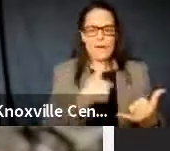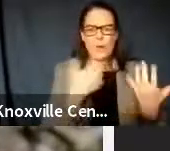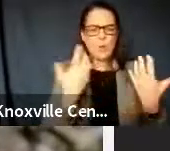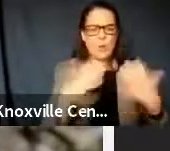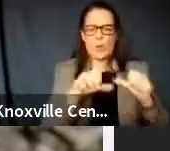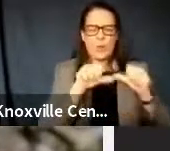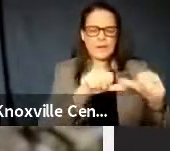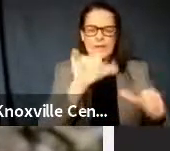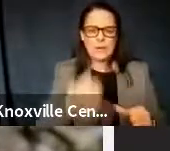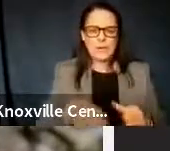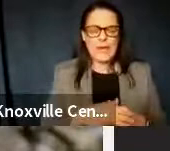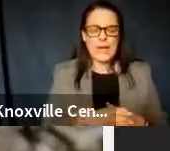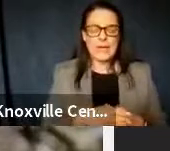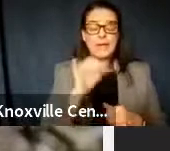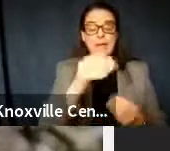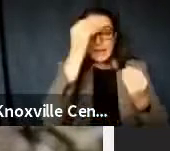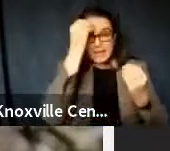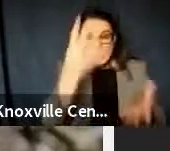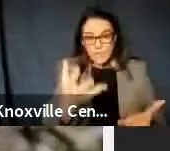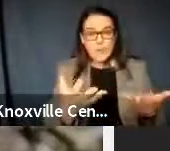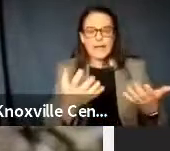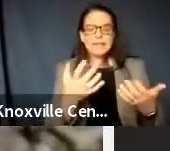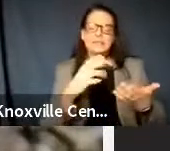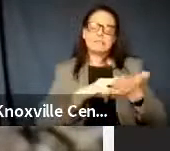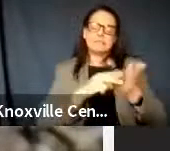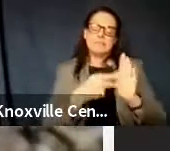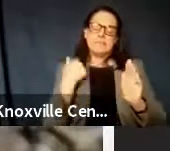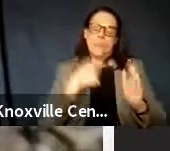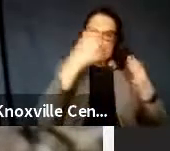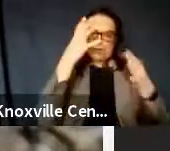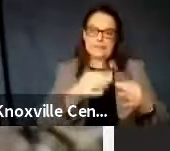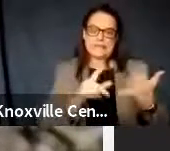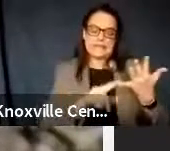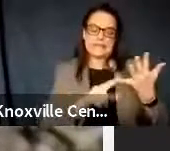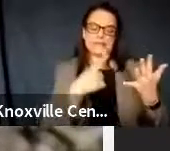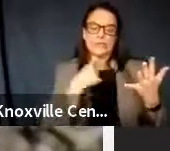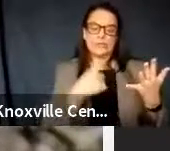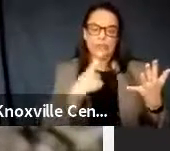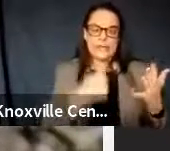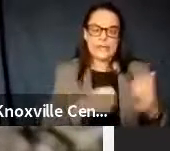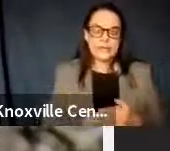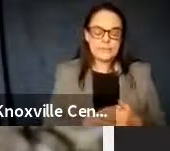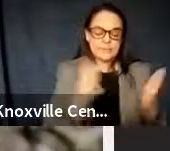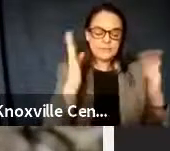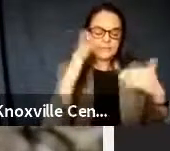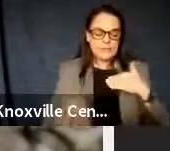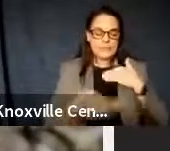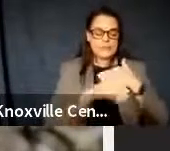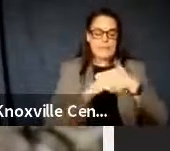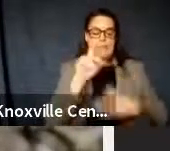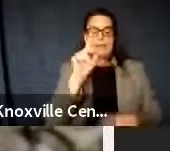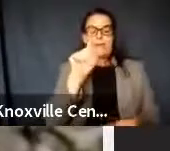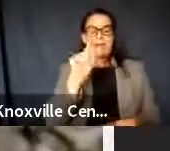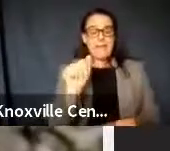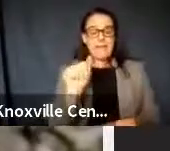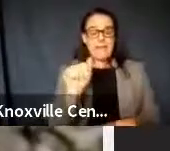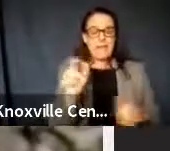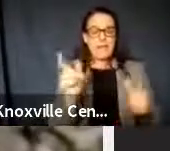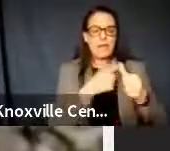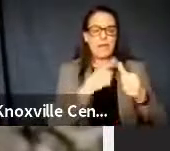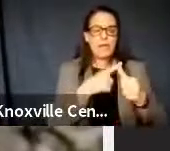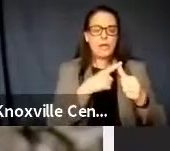The information available leads us to represent this benchmark as red. And under our supplemental data section, the first